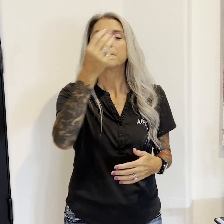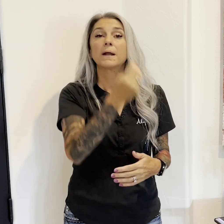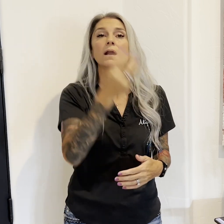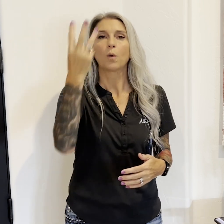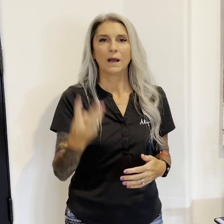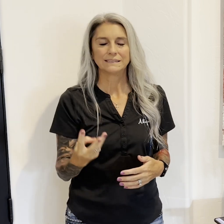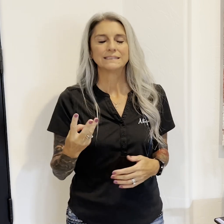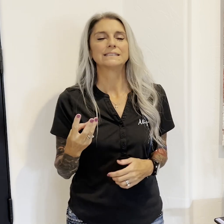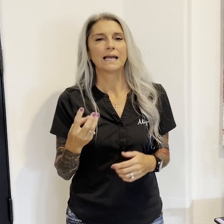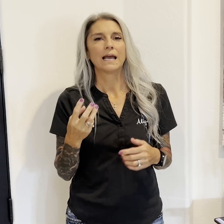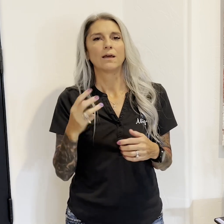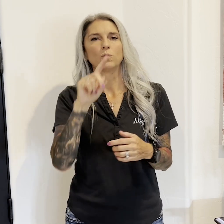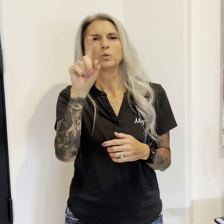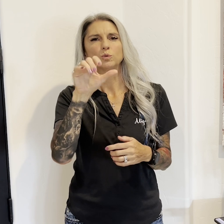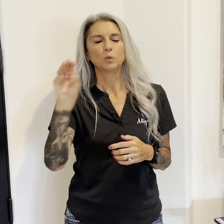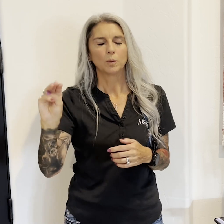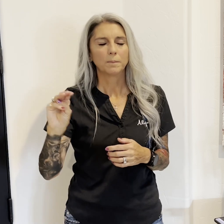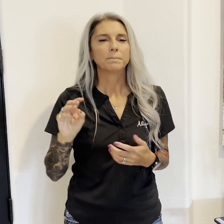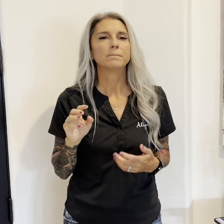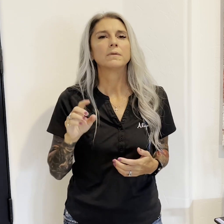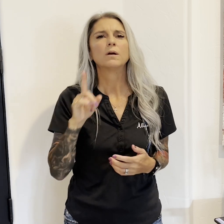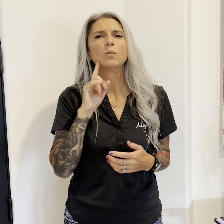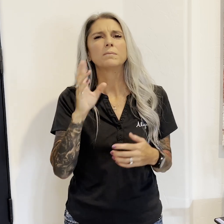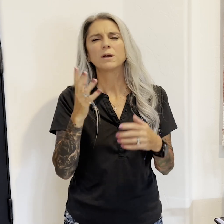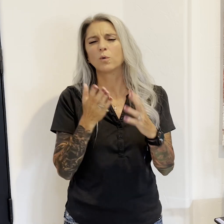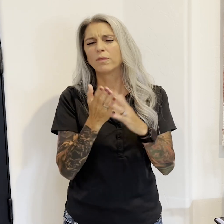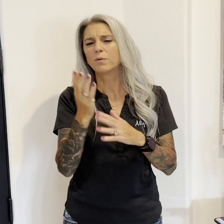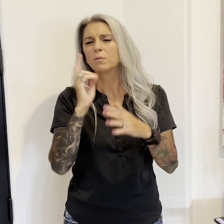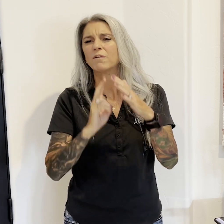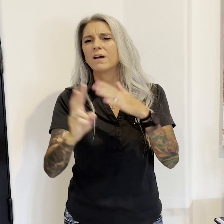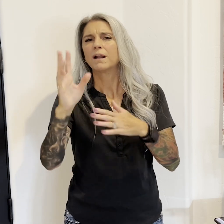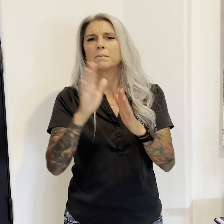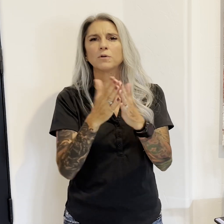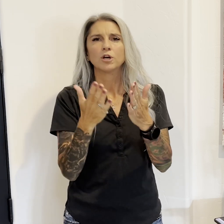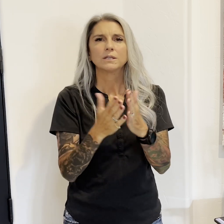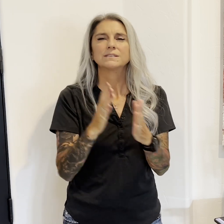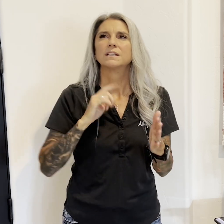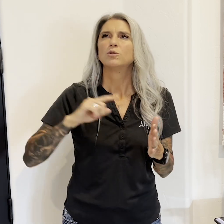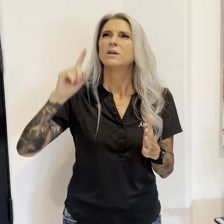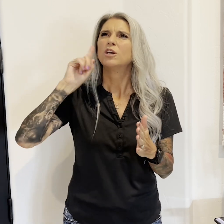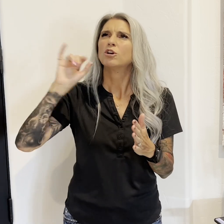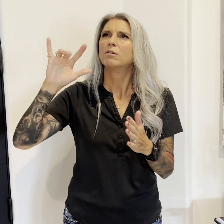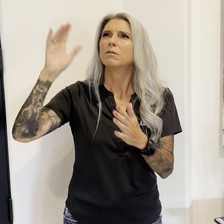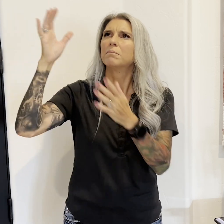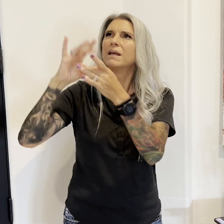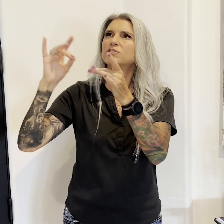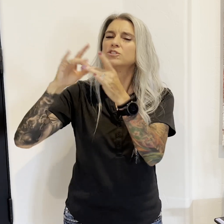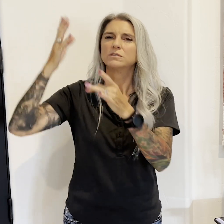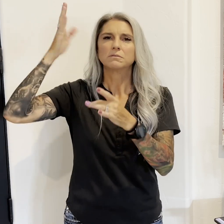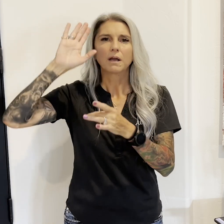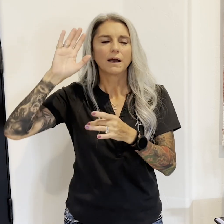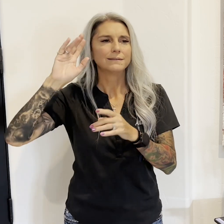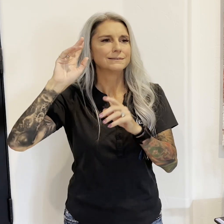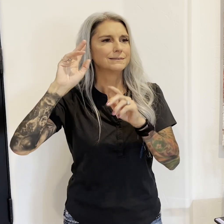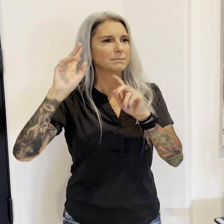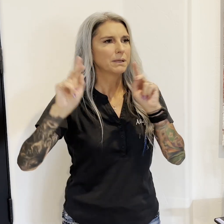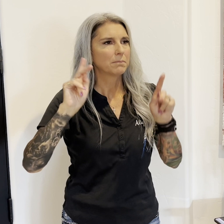And we've been going through a lot of the prophetic books lately. And as we're going through those, you hear the messages of God's warning his people and